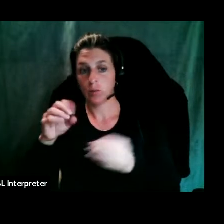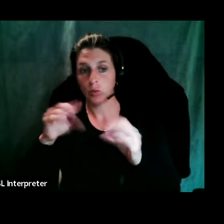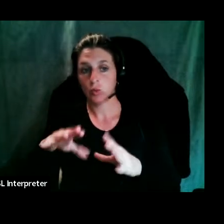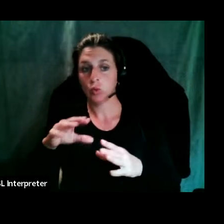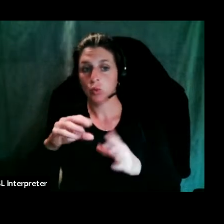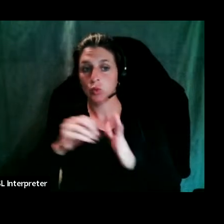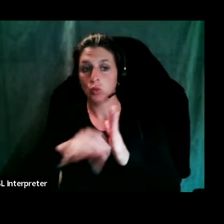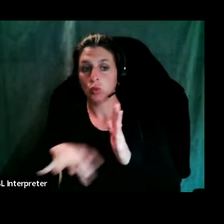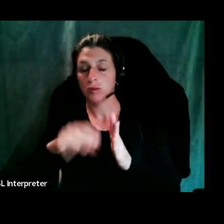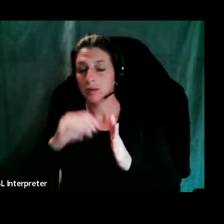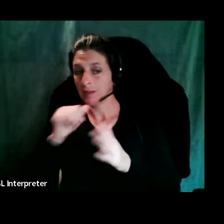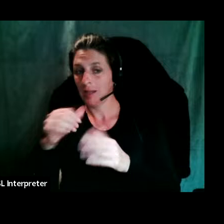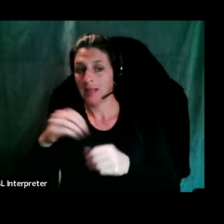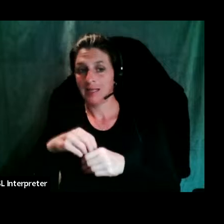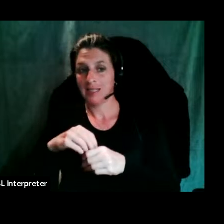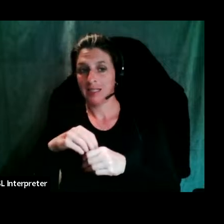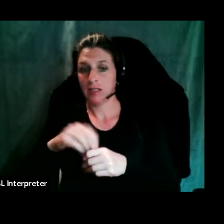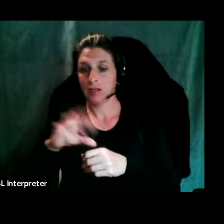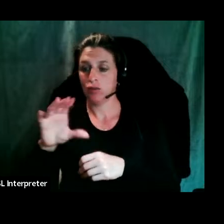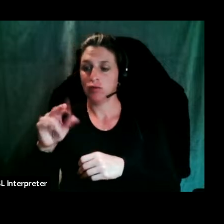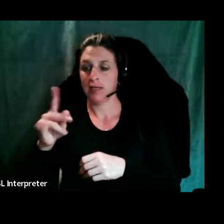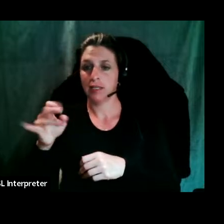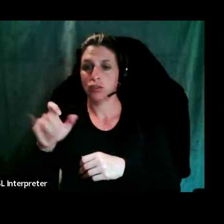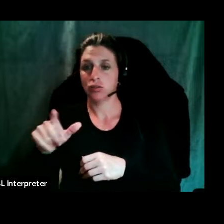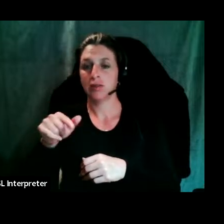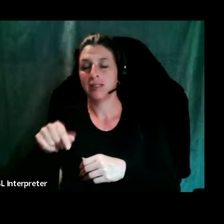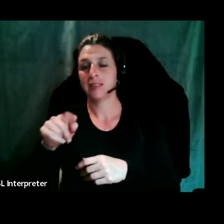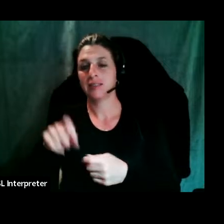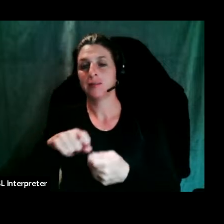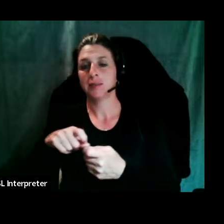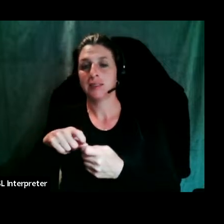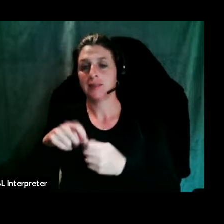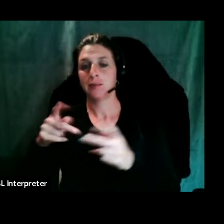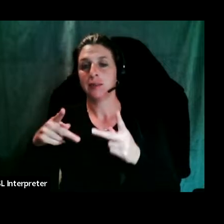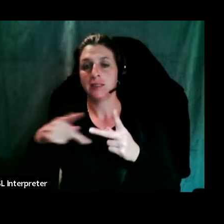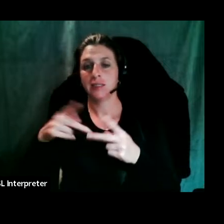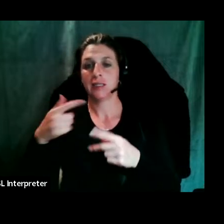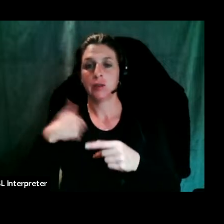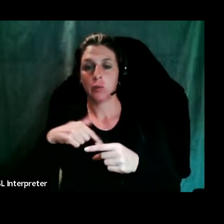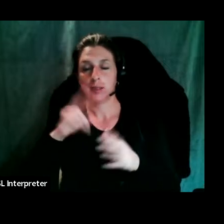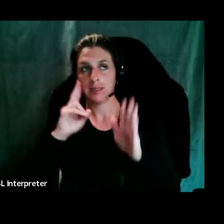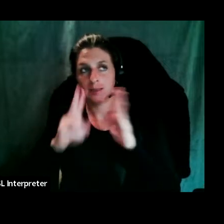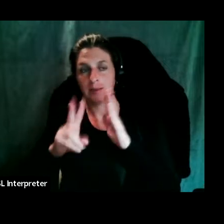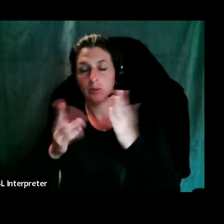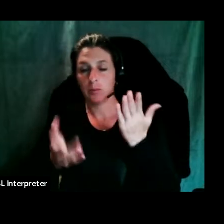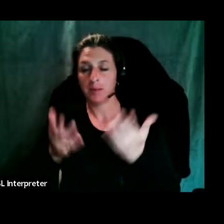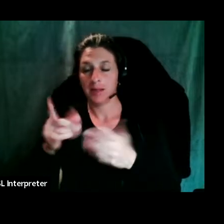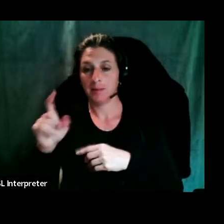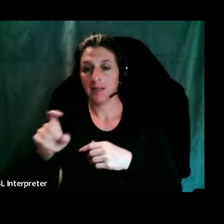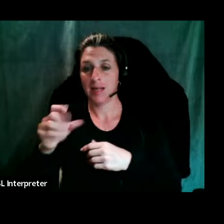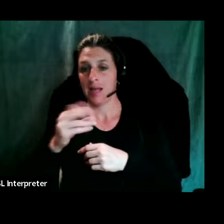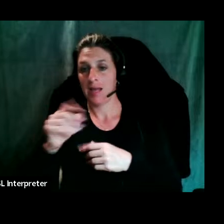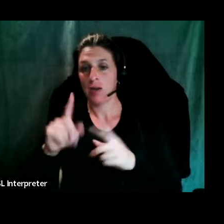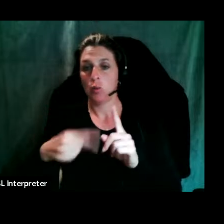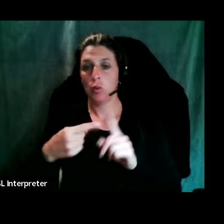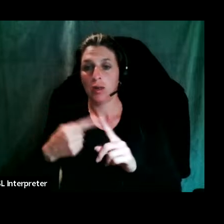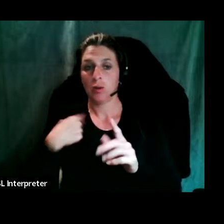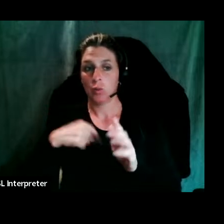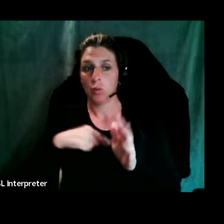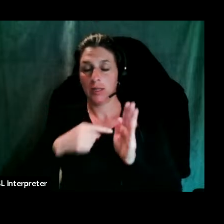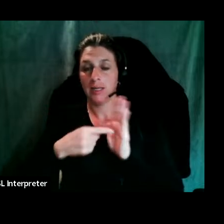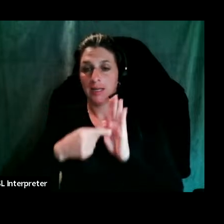It could be. So what this is saying is these are certain positions that we're anticipating we may need. And when we indicate those, it gives